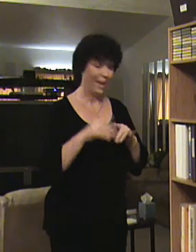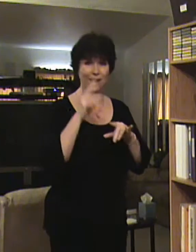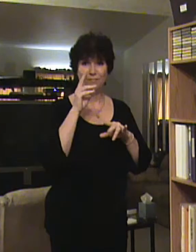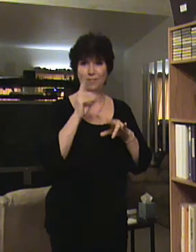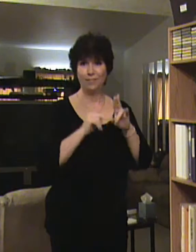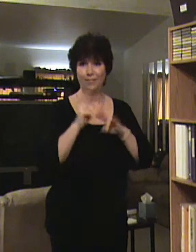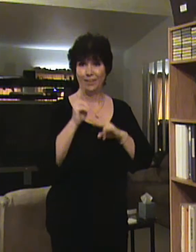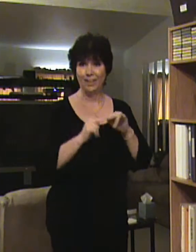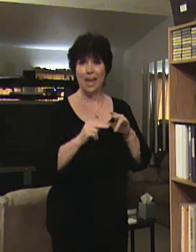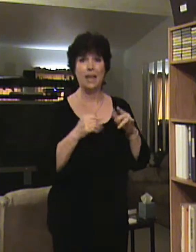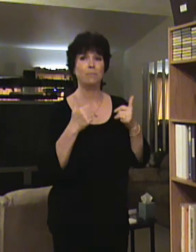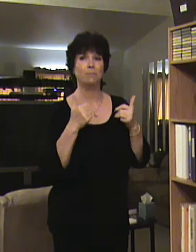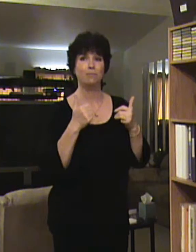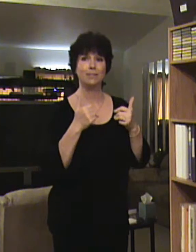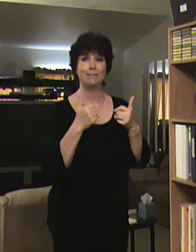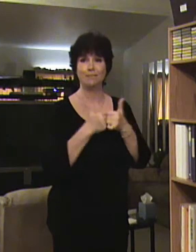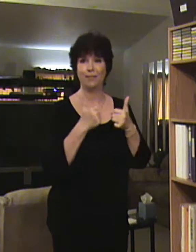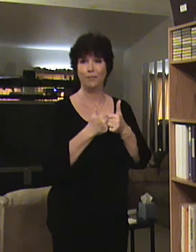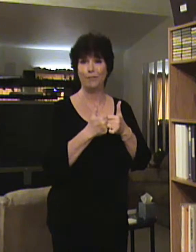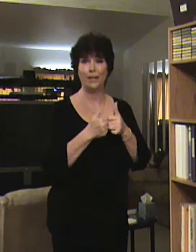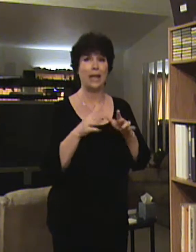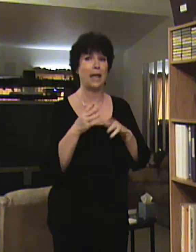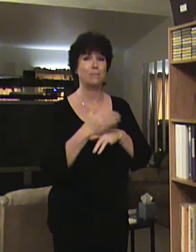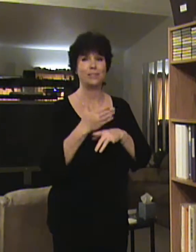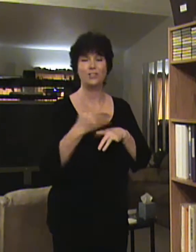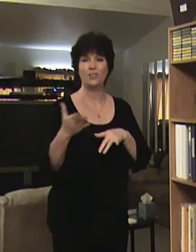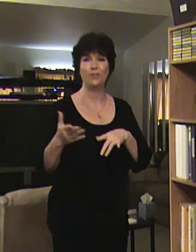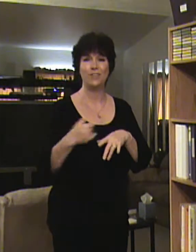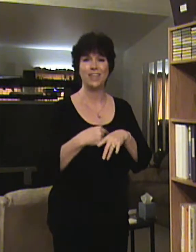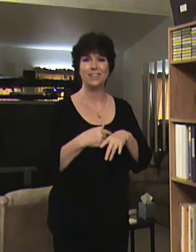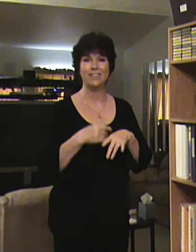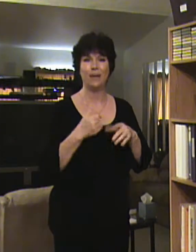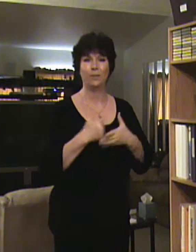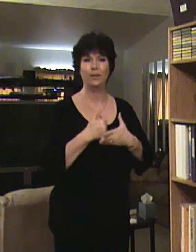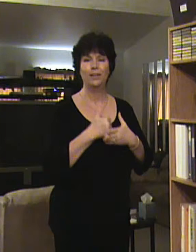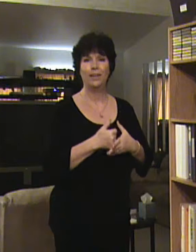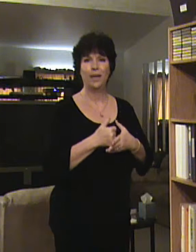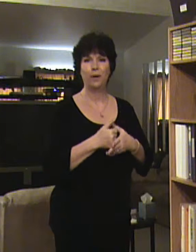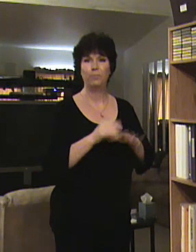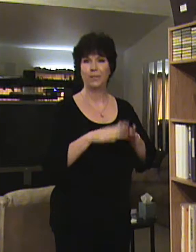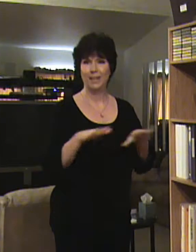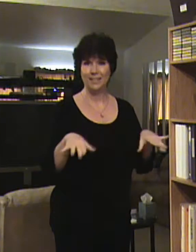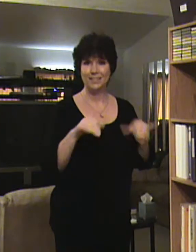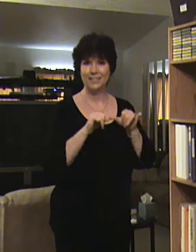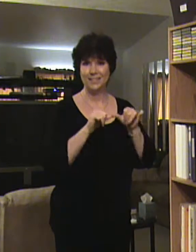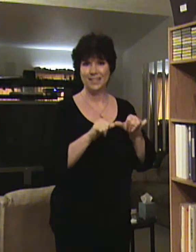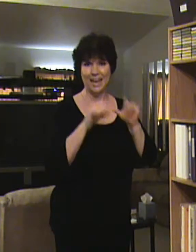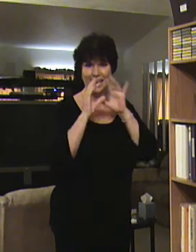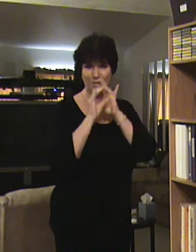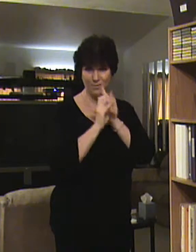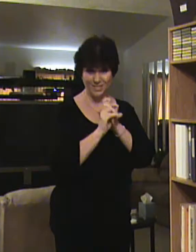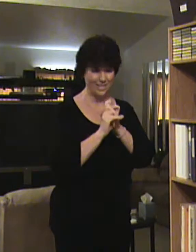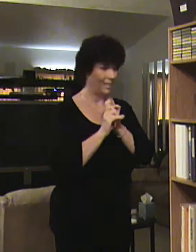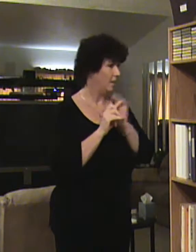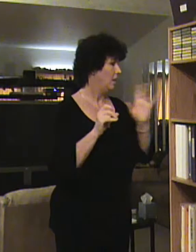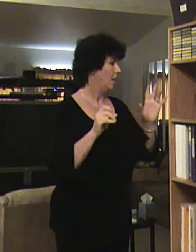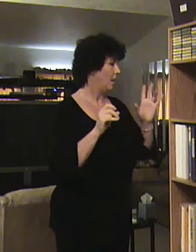have games, they're the fun games, and just different things that will help the kids to stay interested.